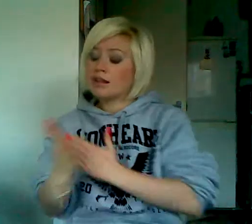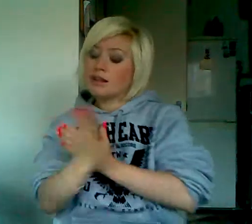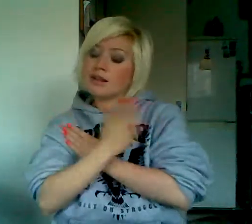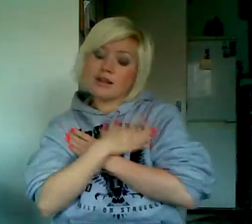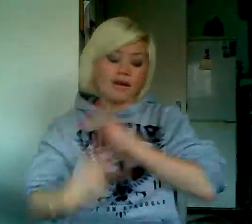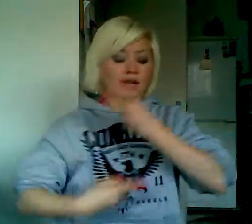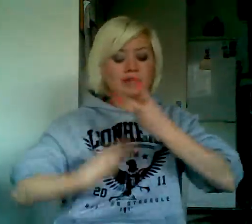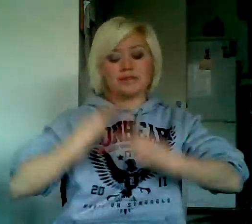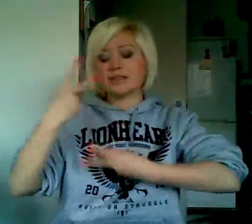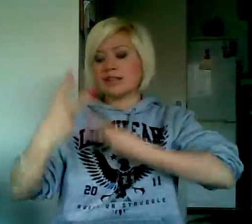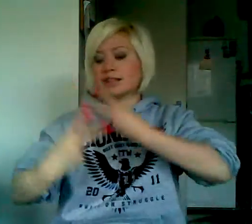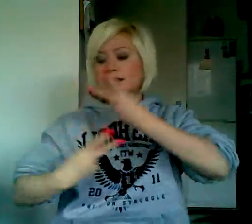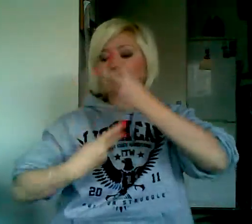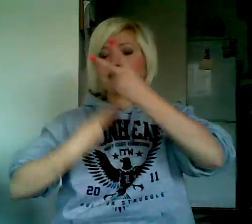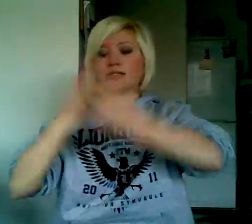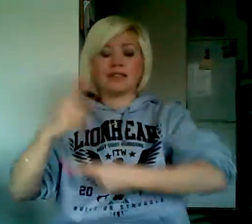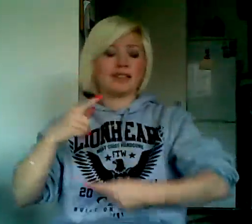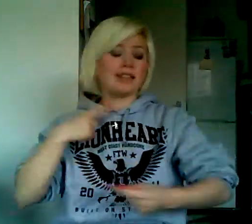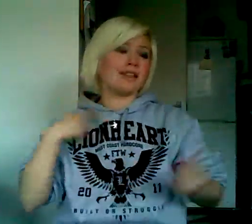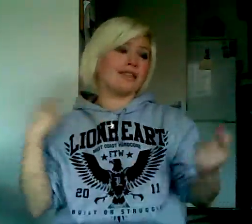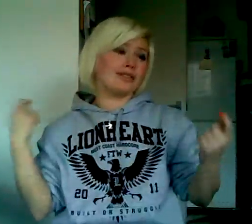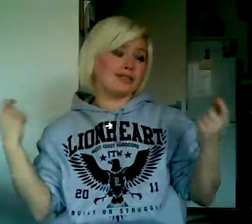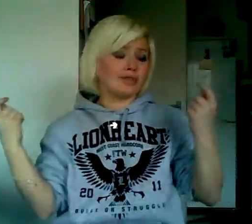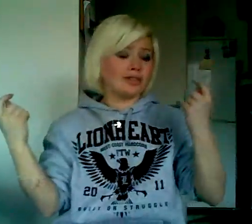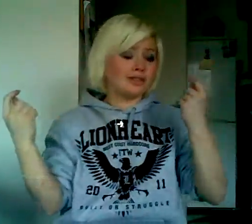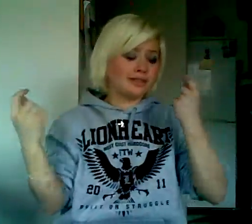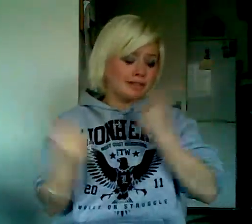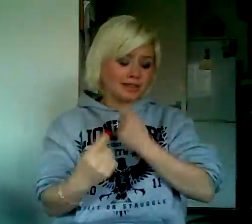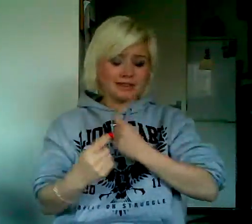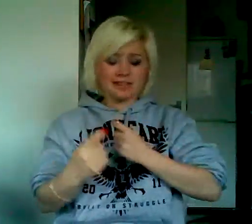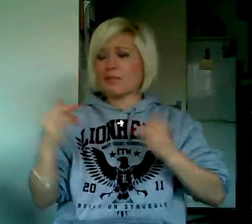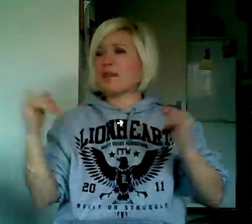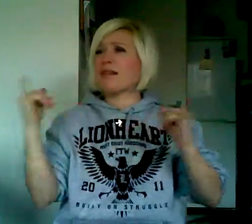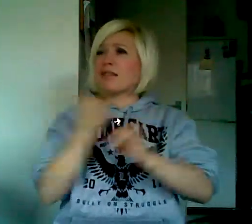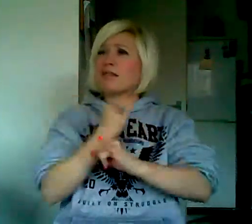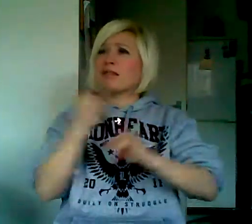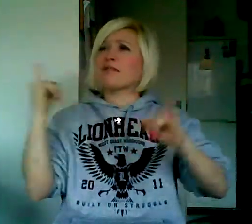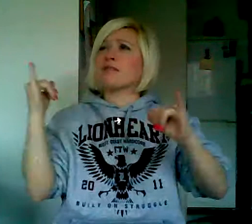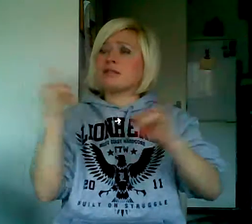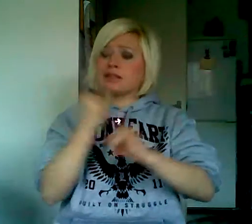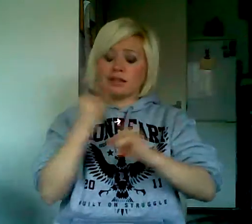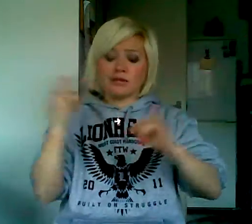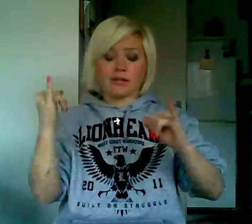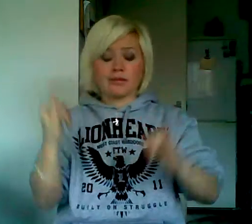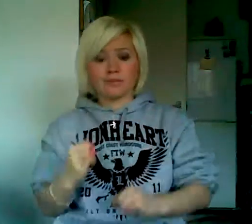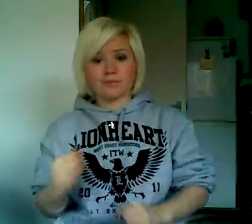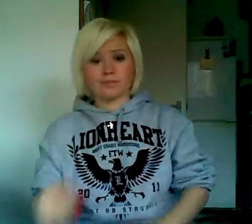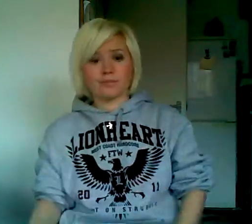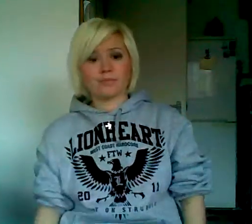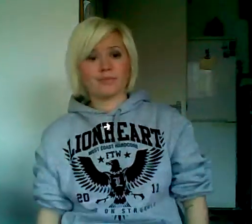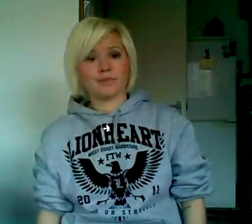alive. Love sings when it transcends the bad things that are hard and